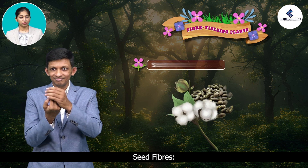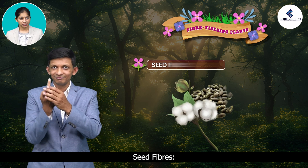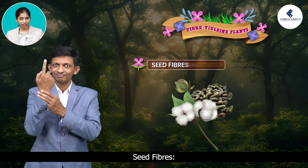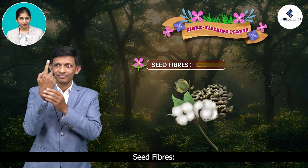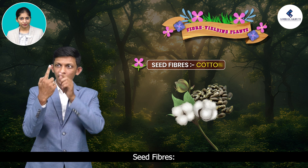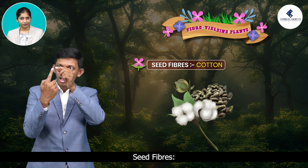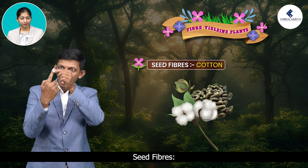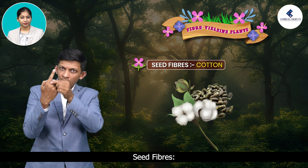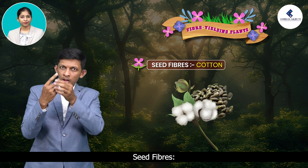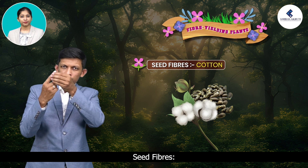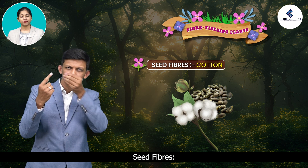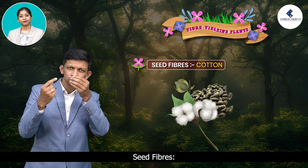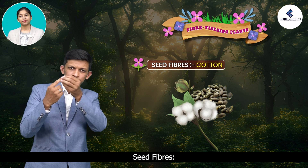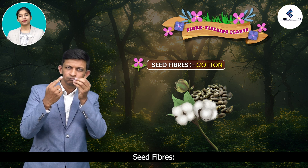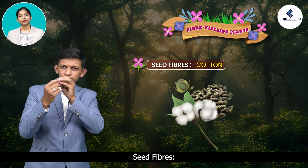Seed fibers,